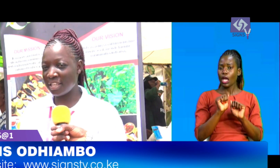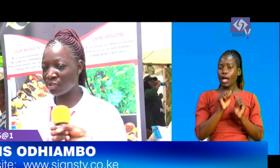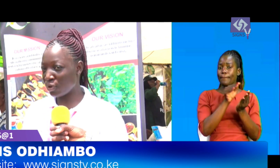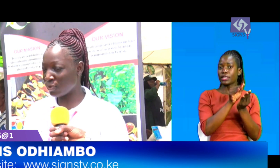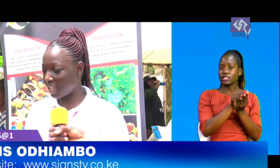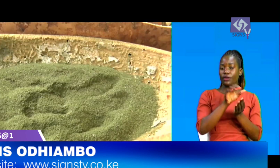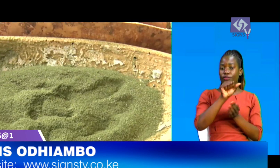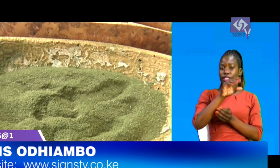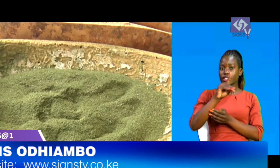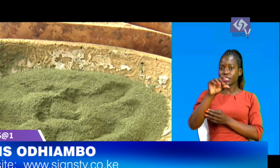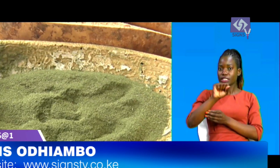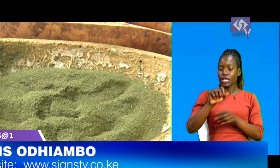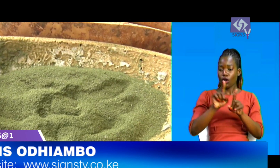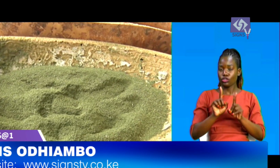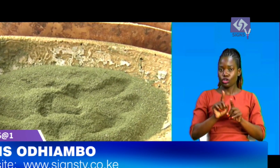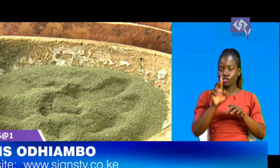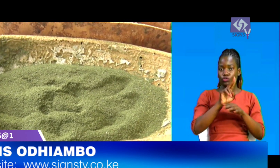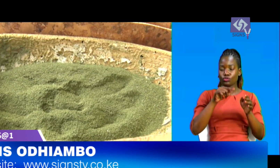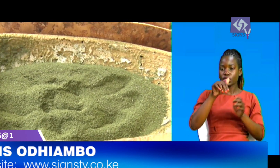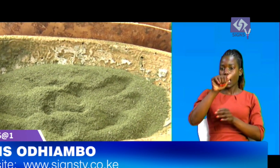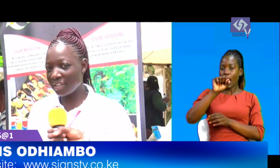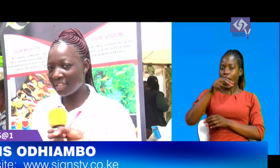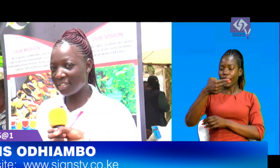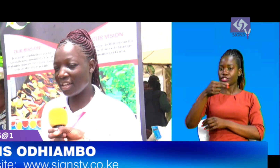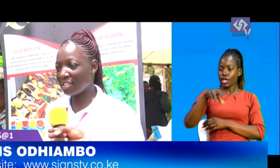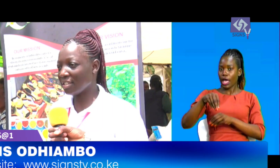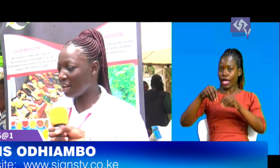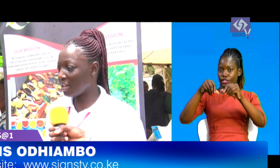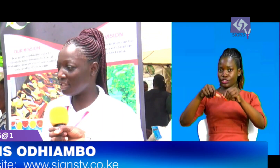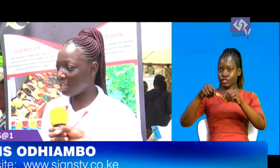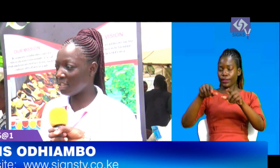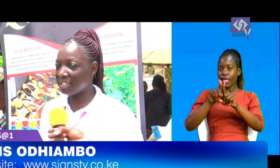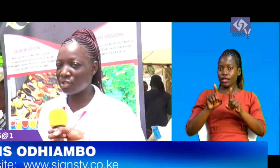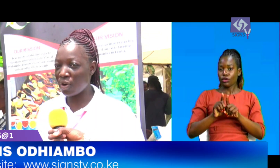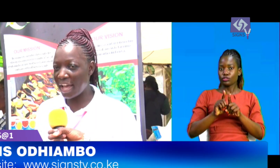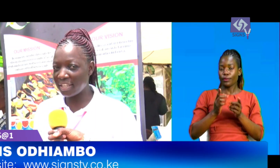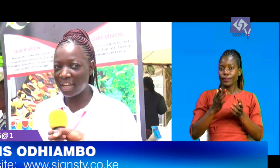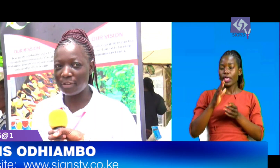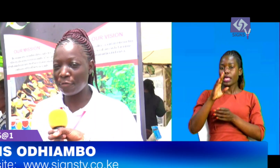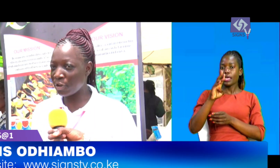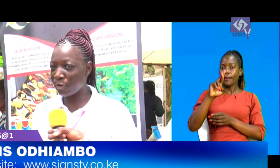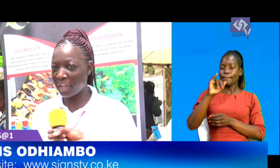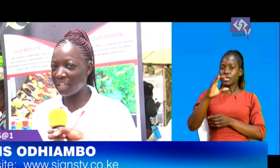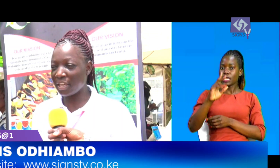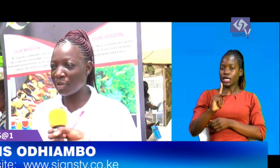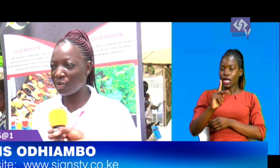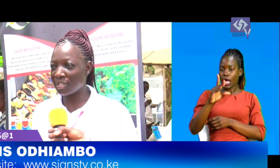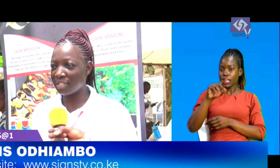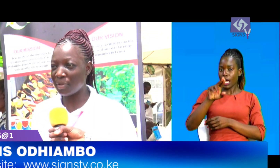also use the ash. They also use the brick dust that is organic and free of any chemicals that may